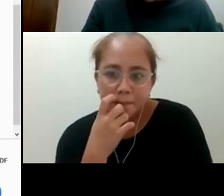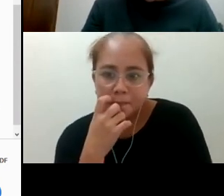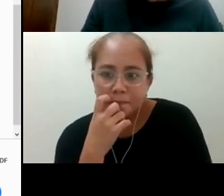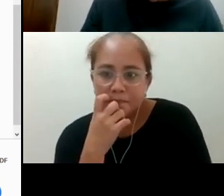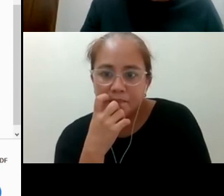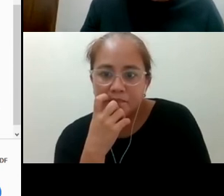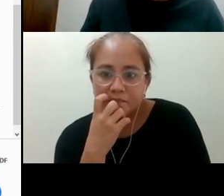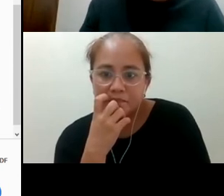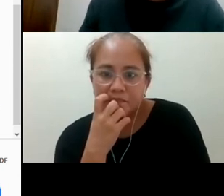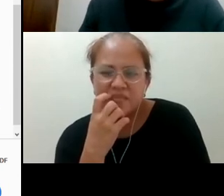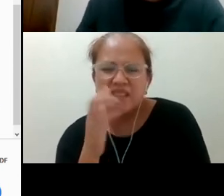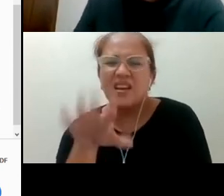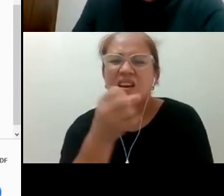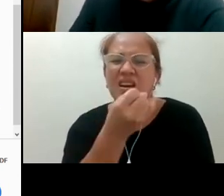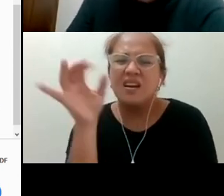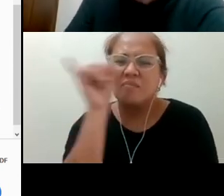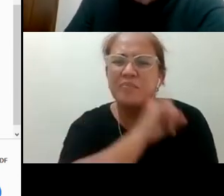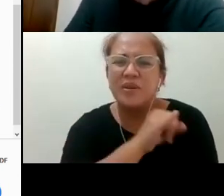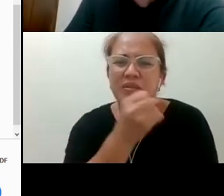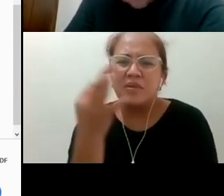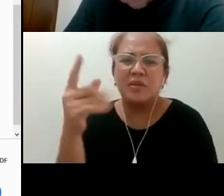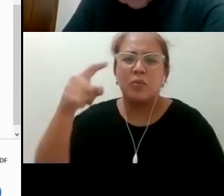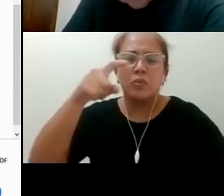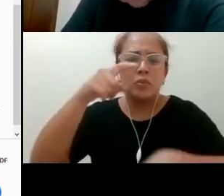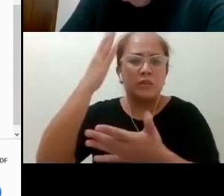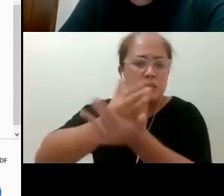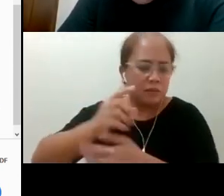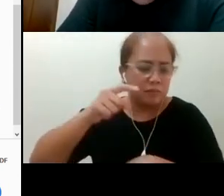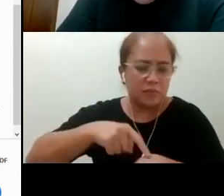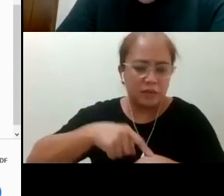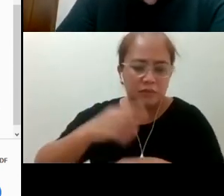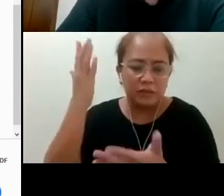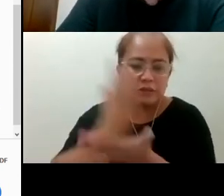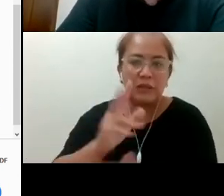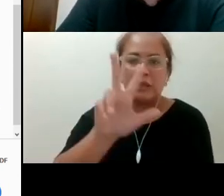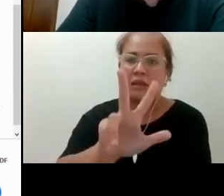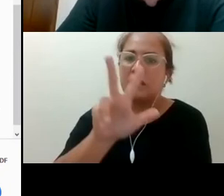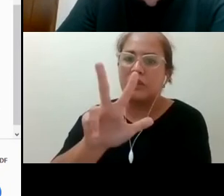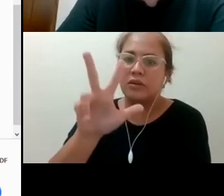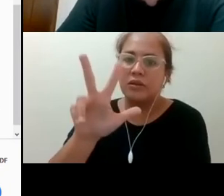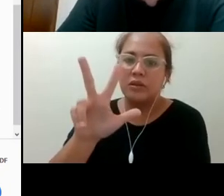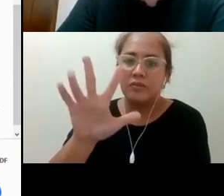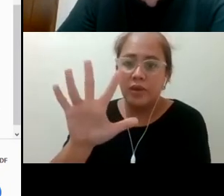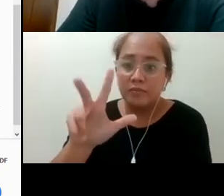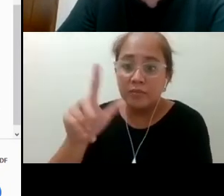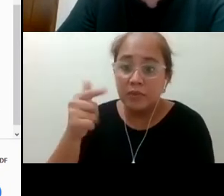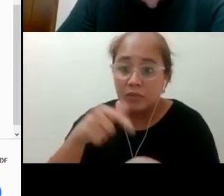see, how many more minutes do we stop at? Right now, it's 3:35 your time. Is that